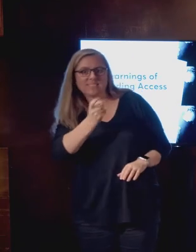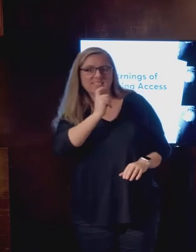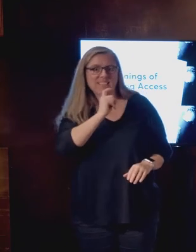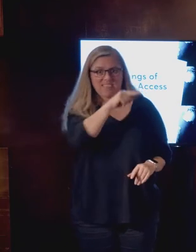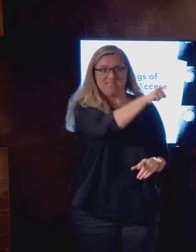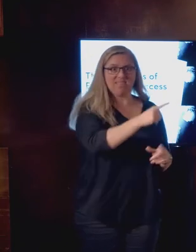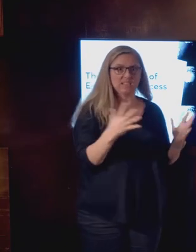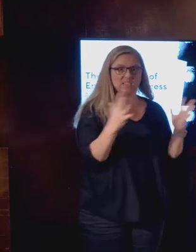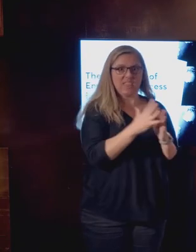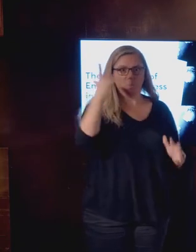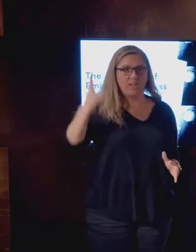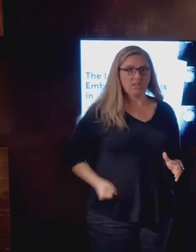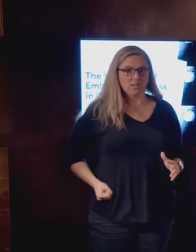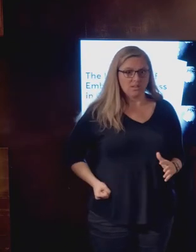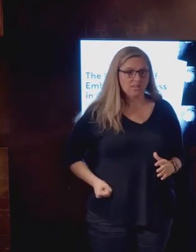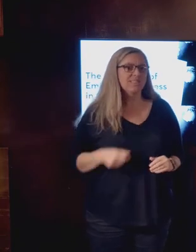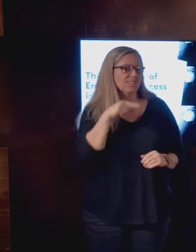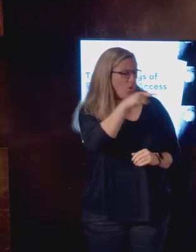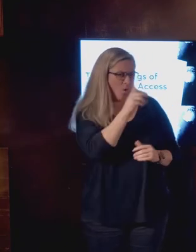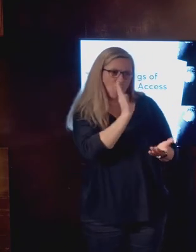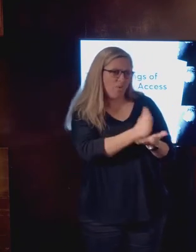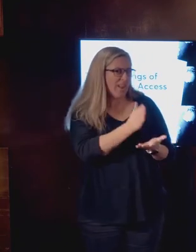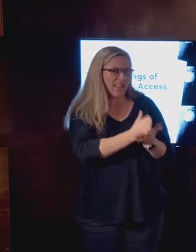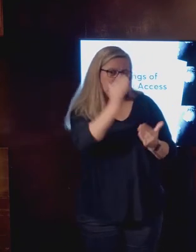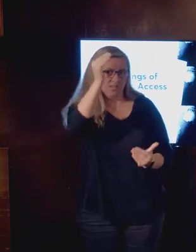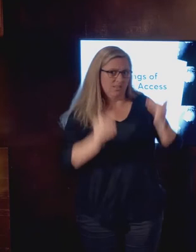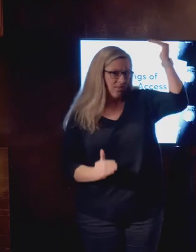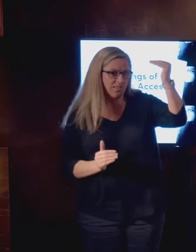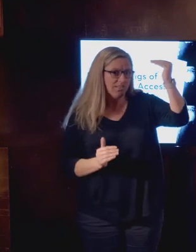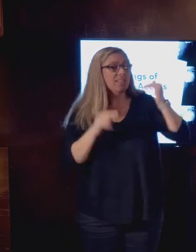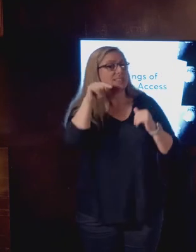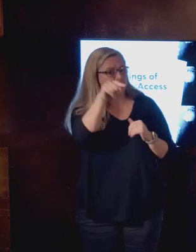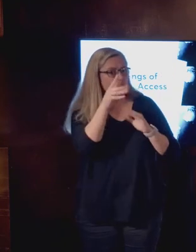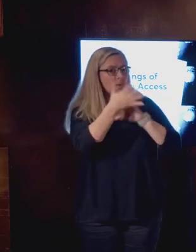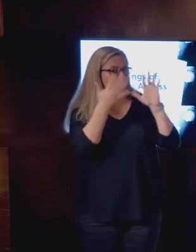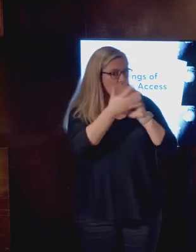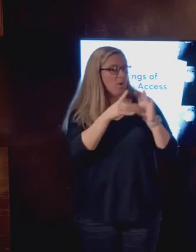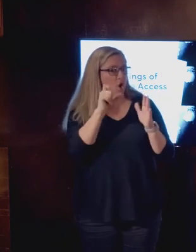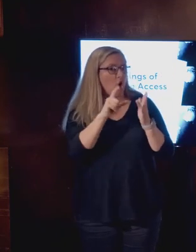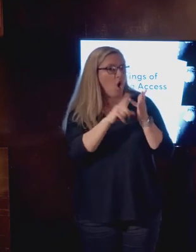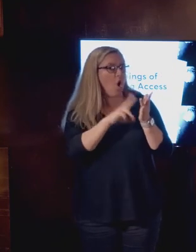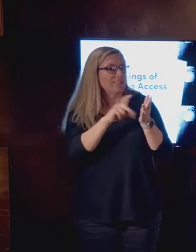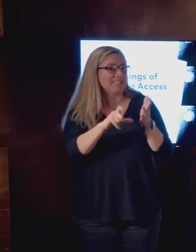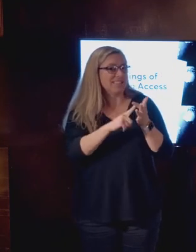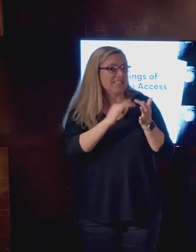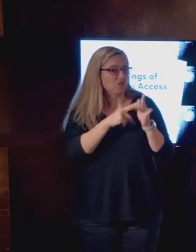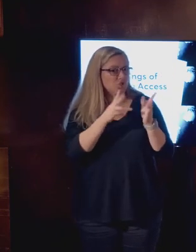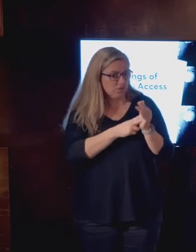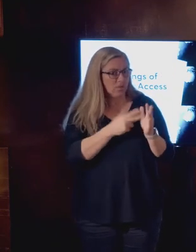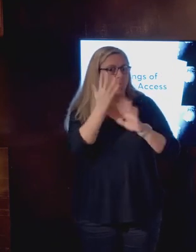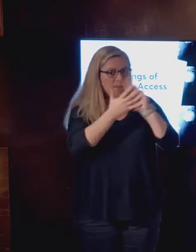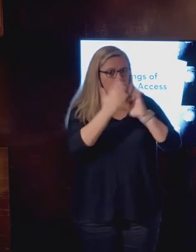else's weekly income. So, so when there is a concession price, we feel strongly that it should be a